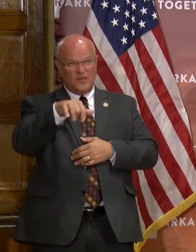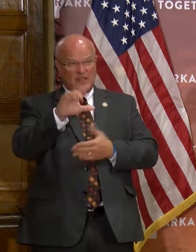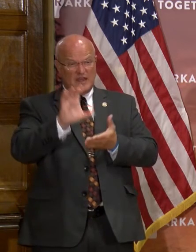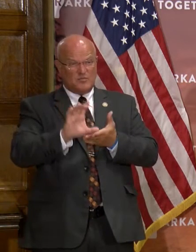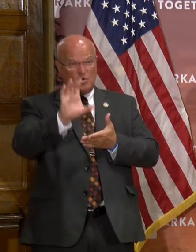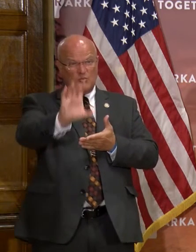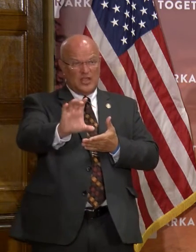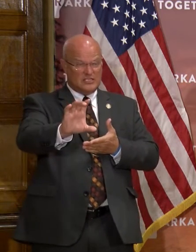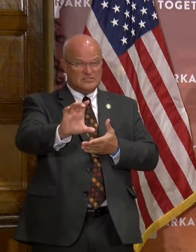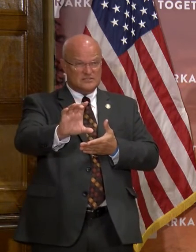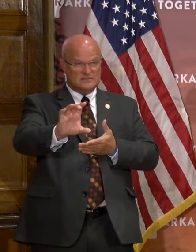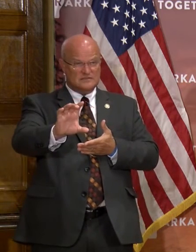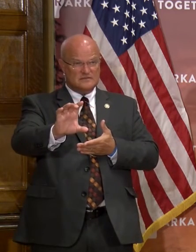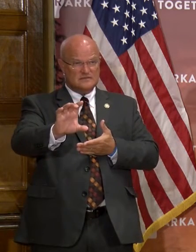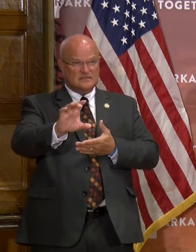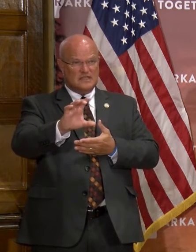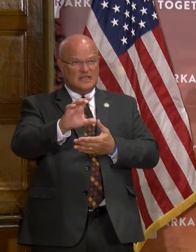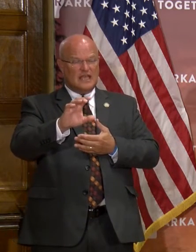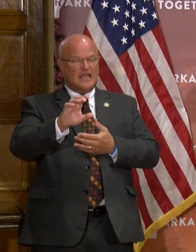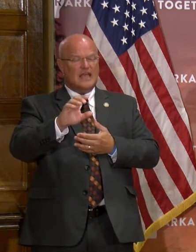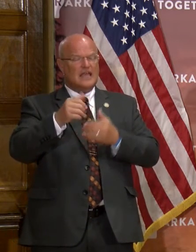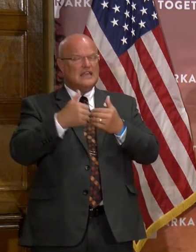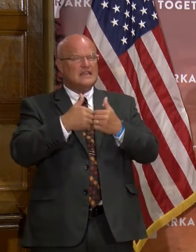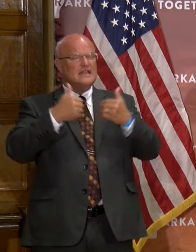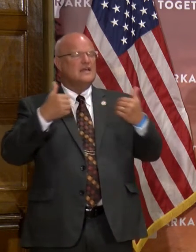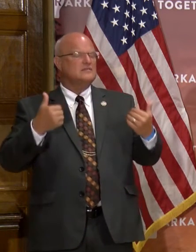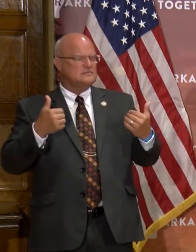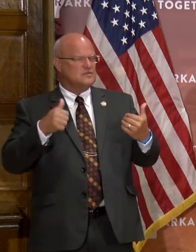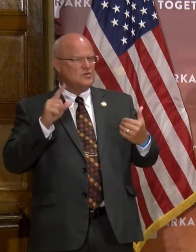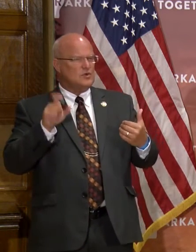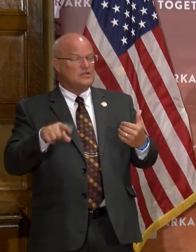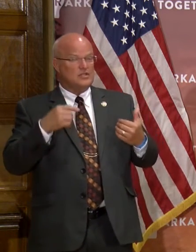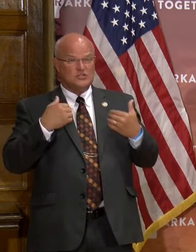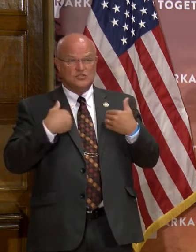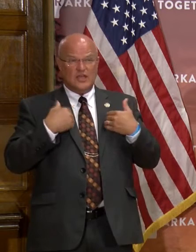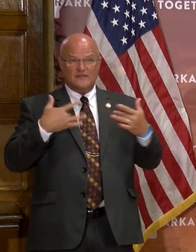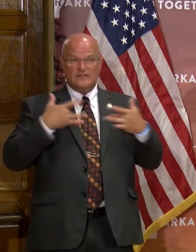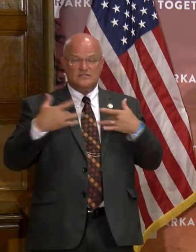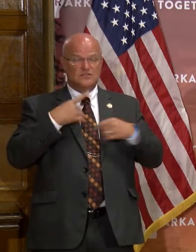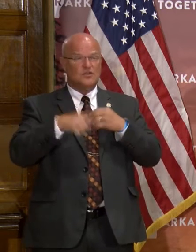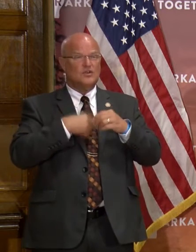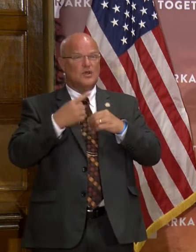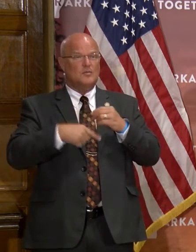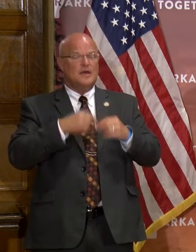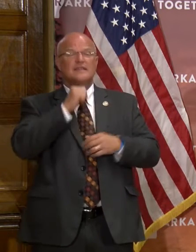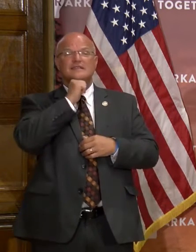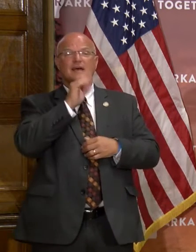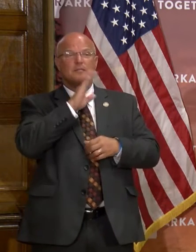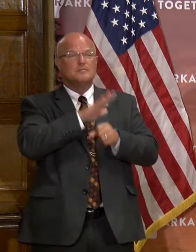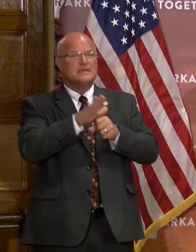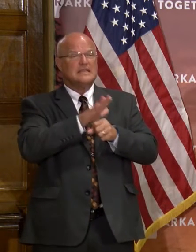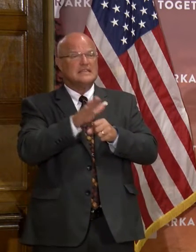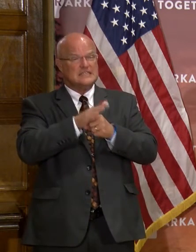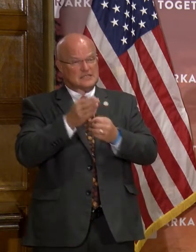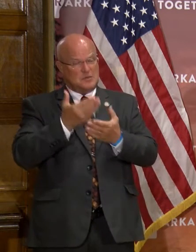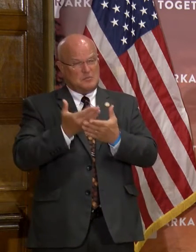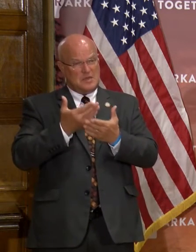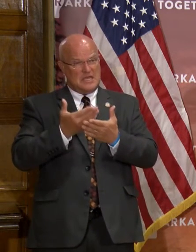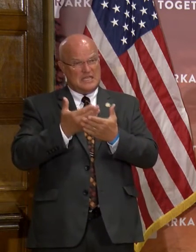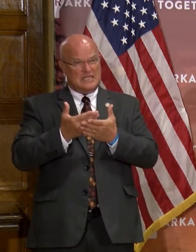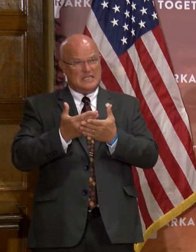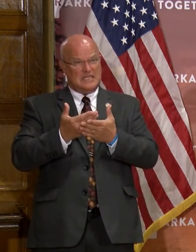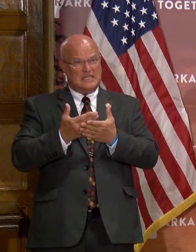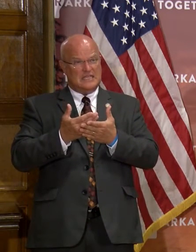appropriation? And separately, want to see do you have concern about there not being additional money,